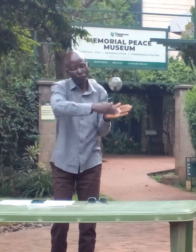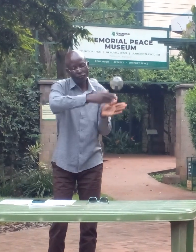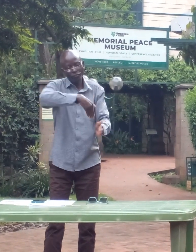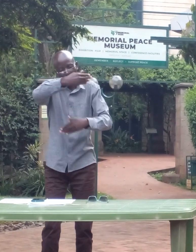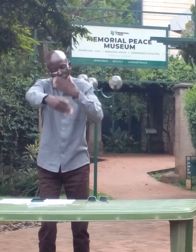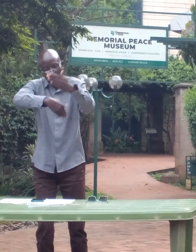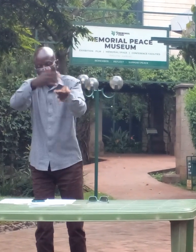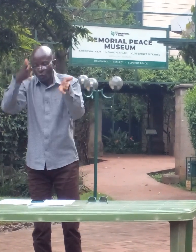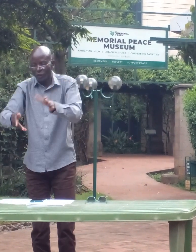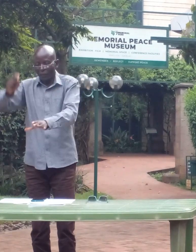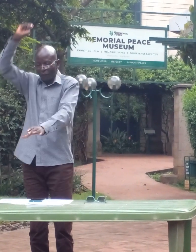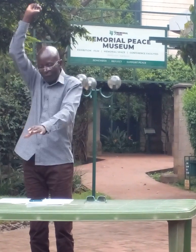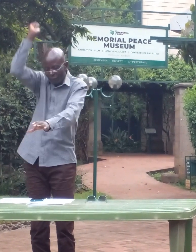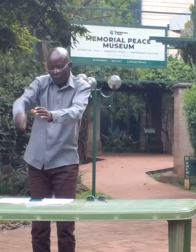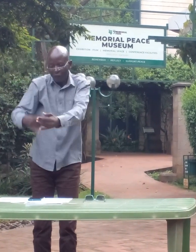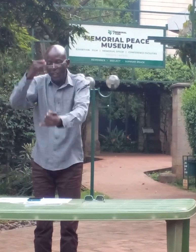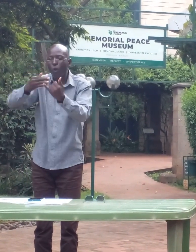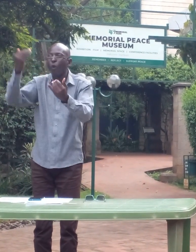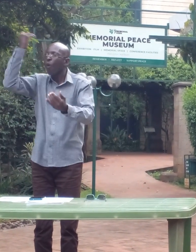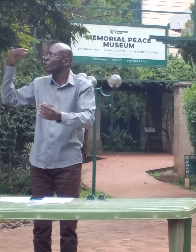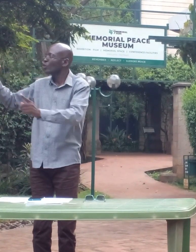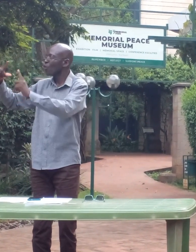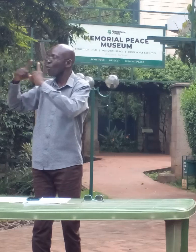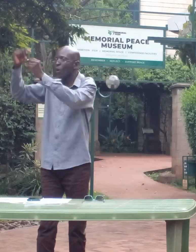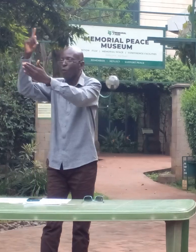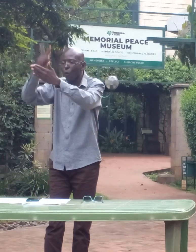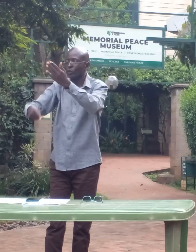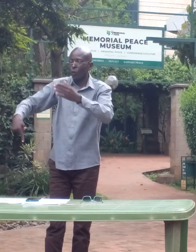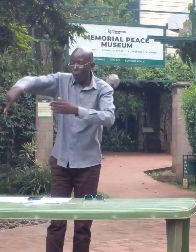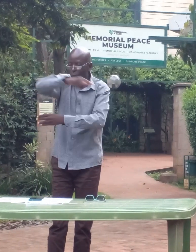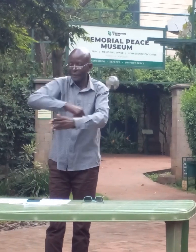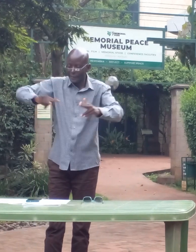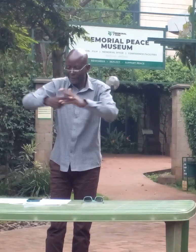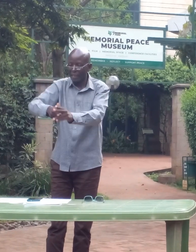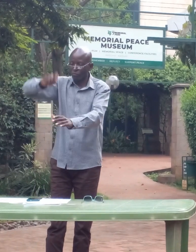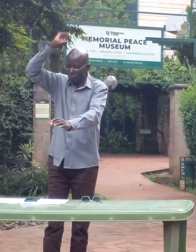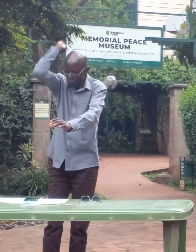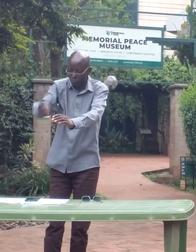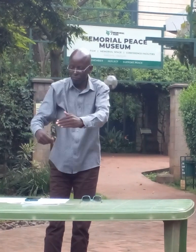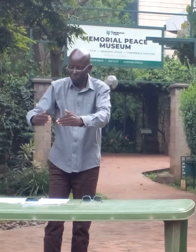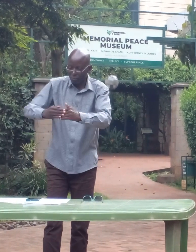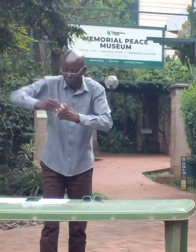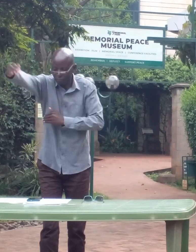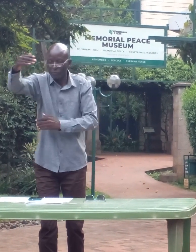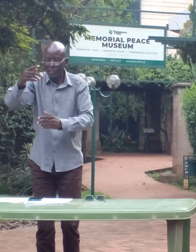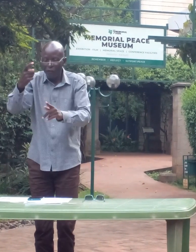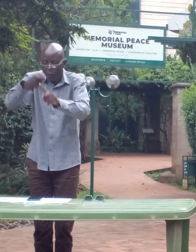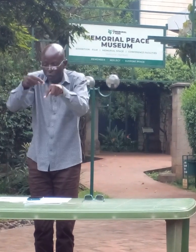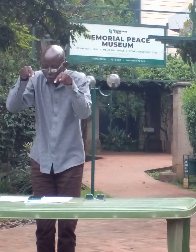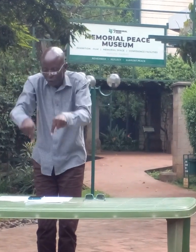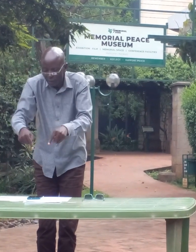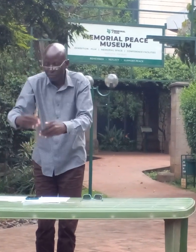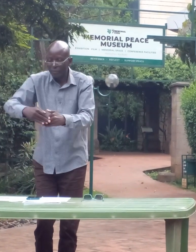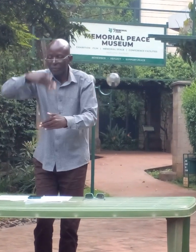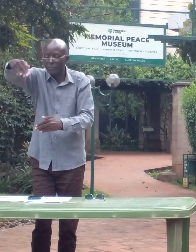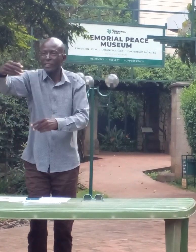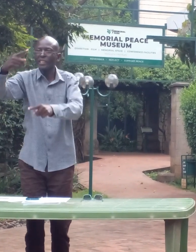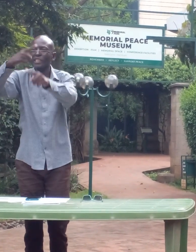the case that have been stuck on the court, the final verdict was declared yesterday, and now moving forward from today,